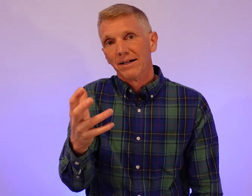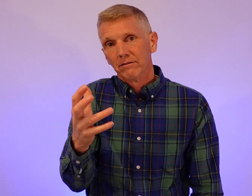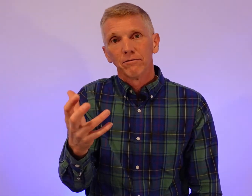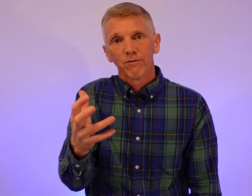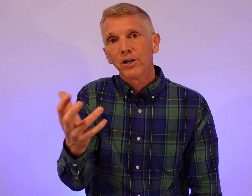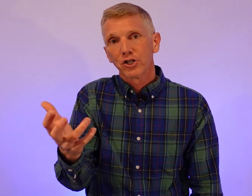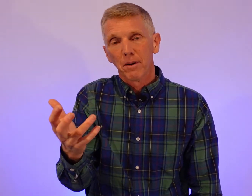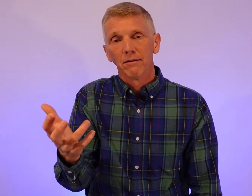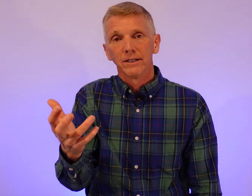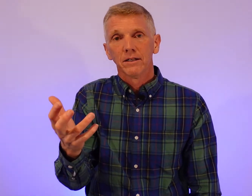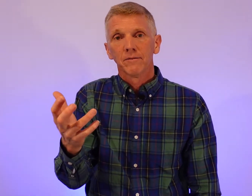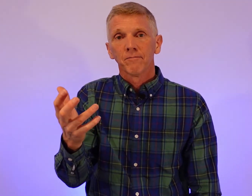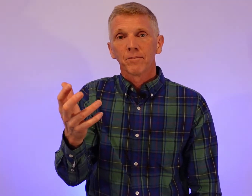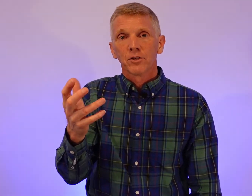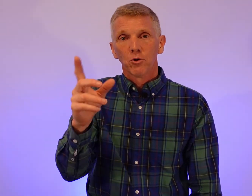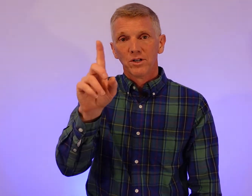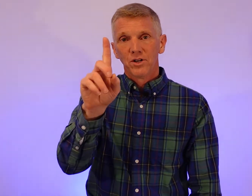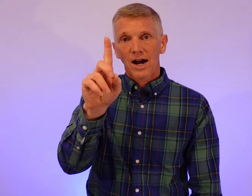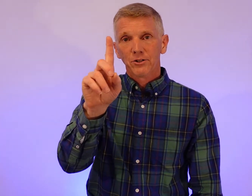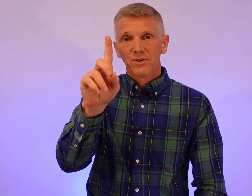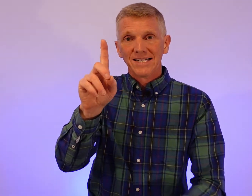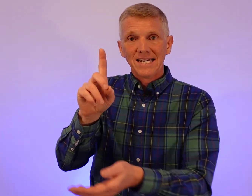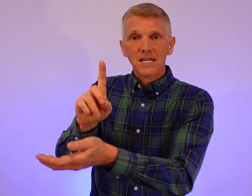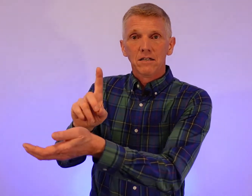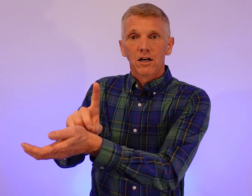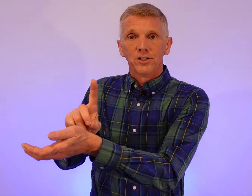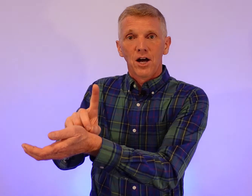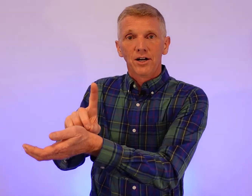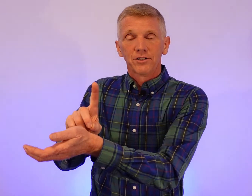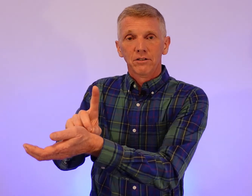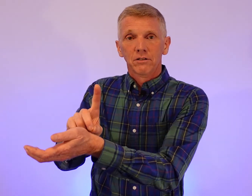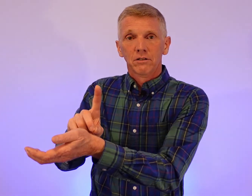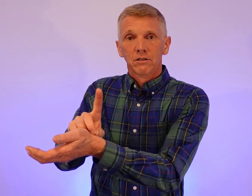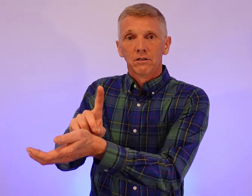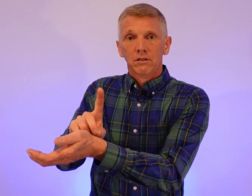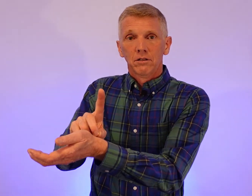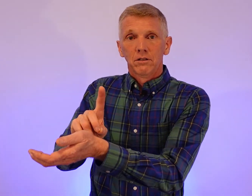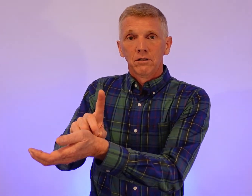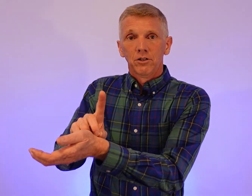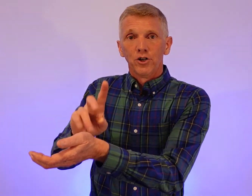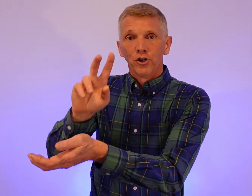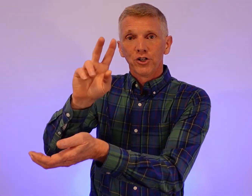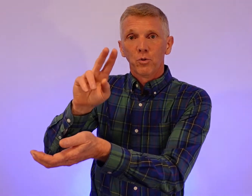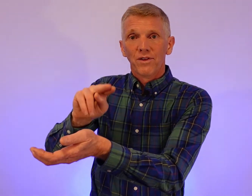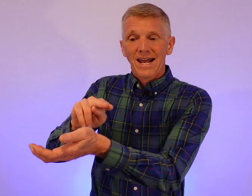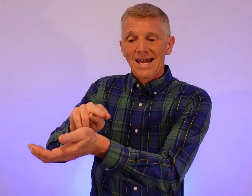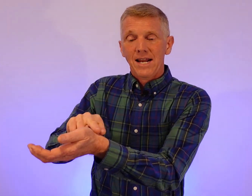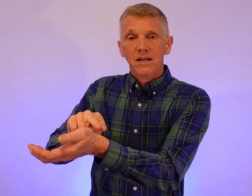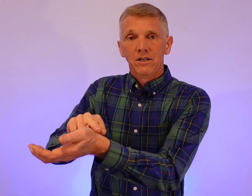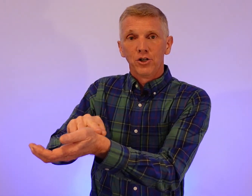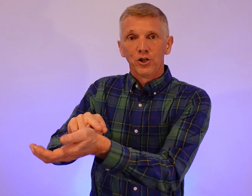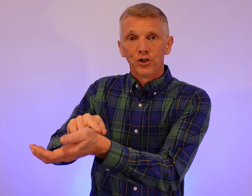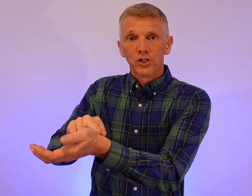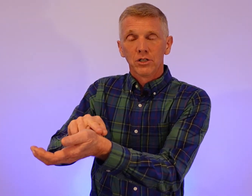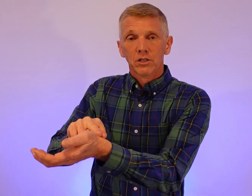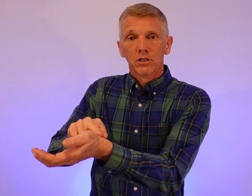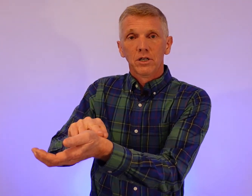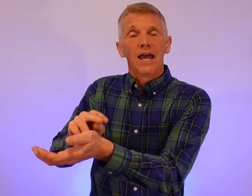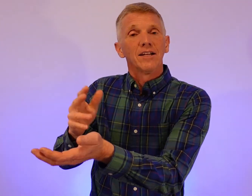alphabet, finger spelling. So a doctor with a D, a doctor, nurse with an N, nurse, and some